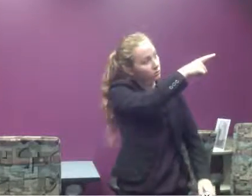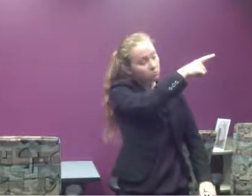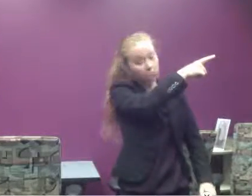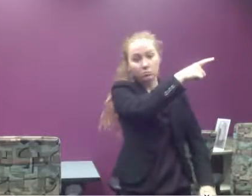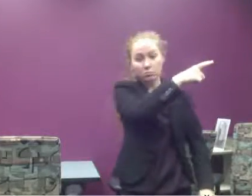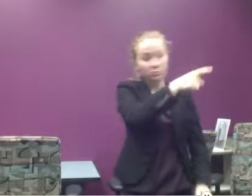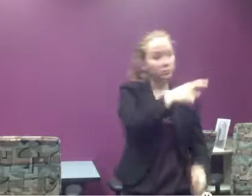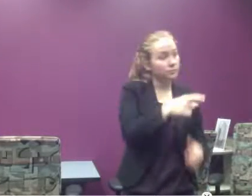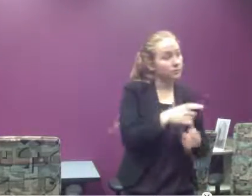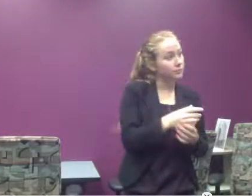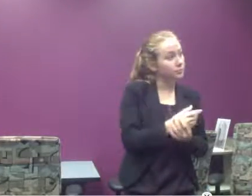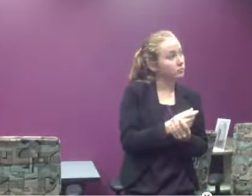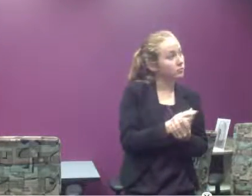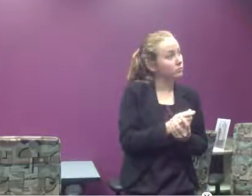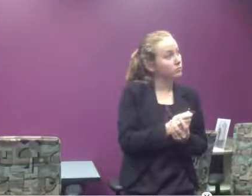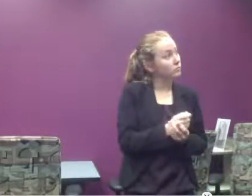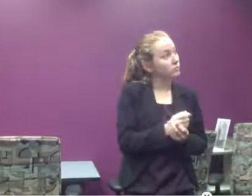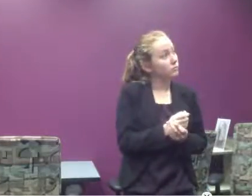as you can see from this picture.